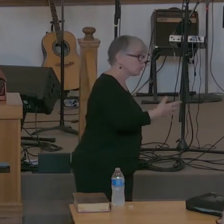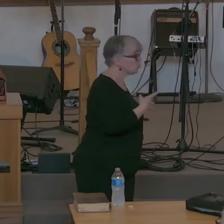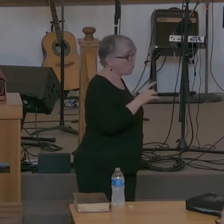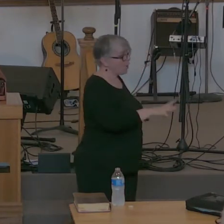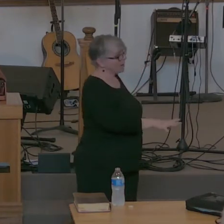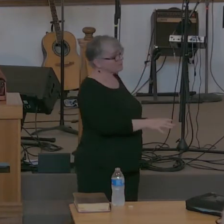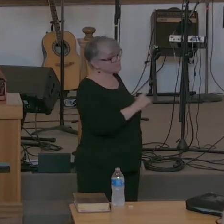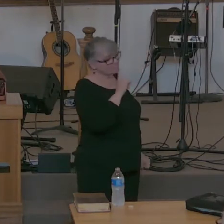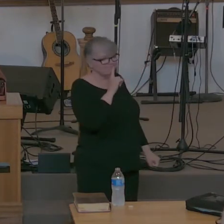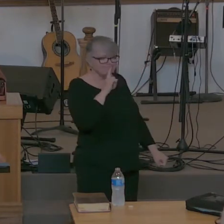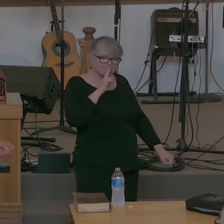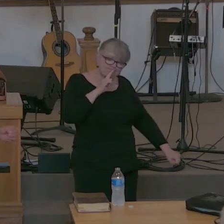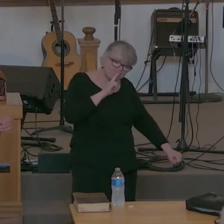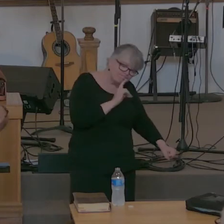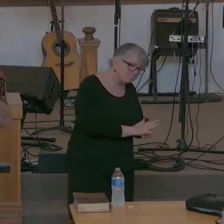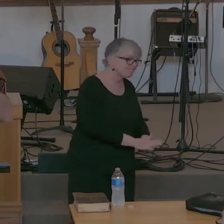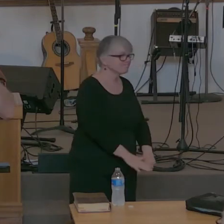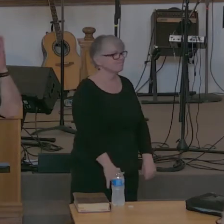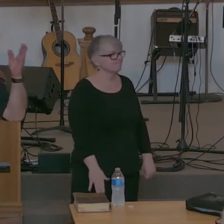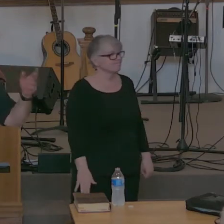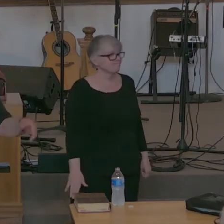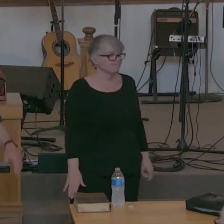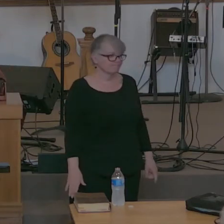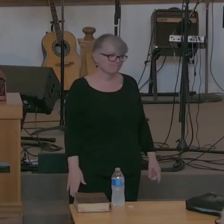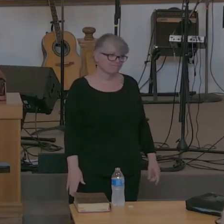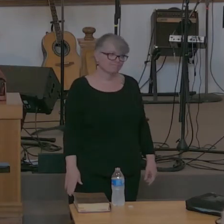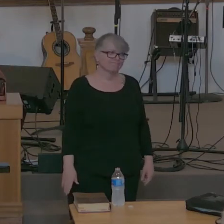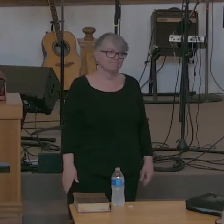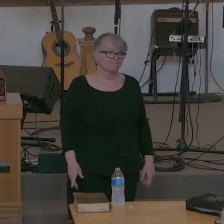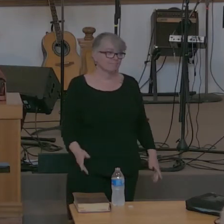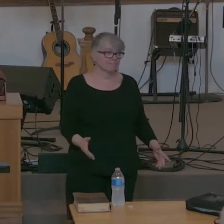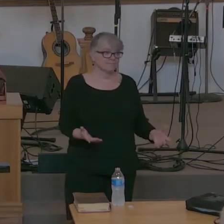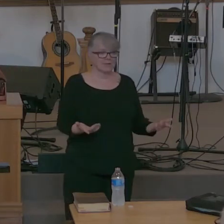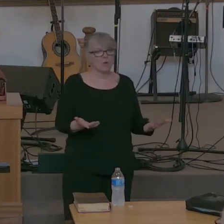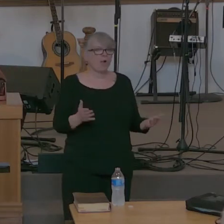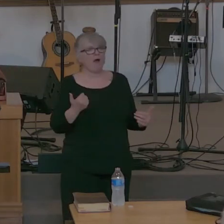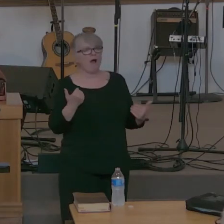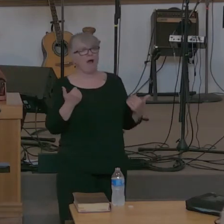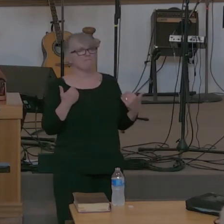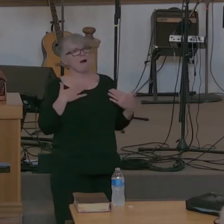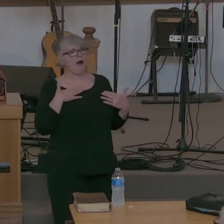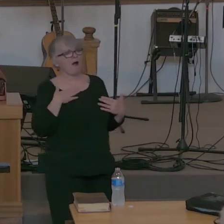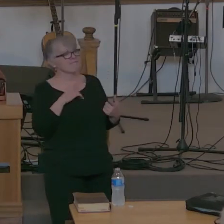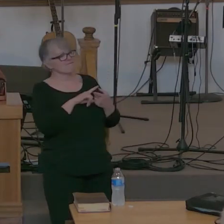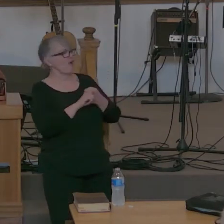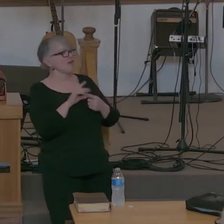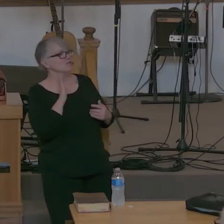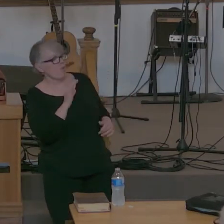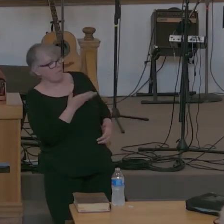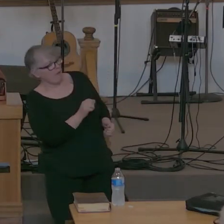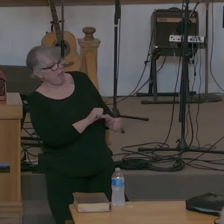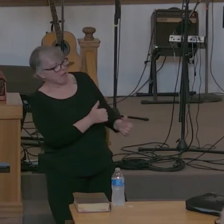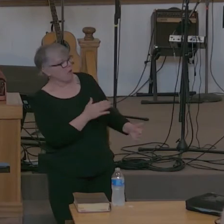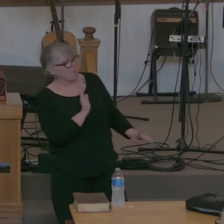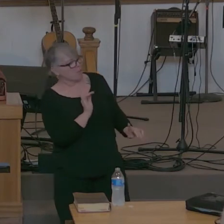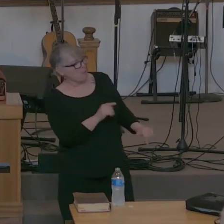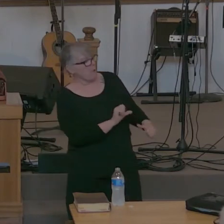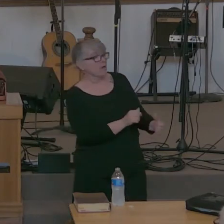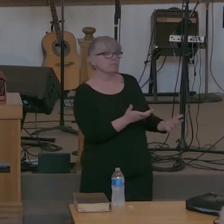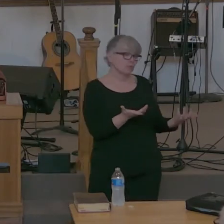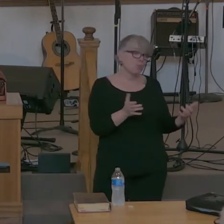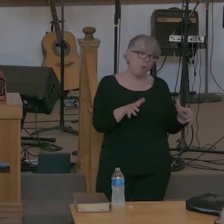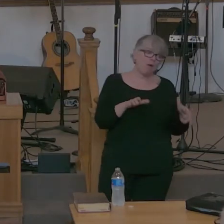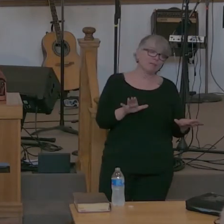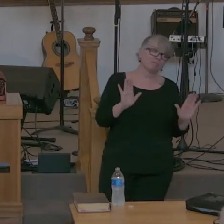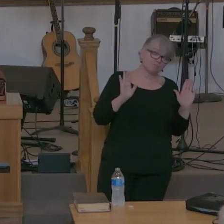there. I guarantee it. The big joke is, well, all my homies are going to be down there. Well, you don't want to be with all your homies down there. I'll guarantee you that.